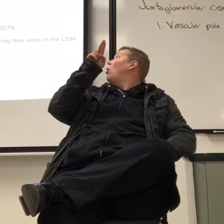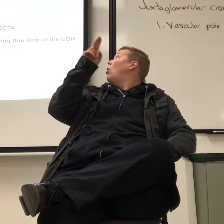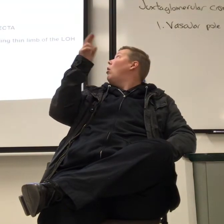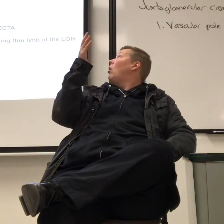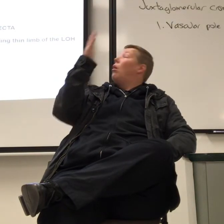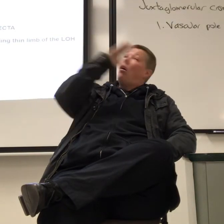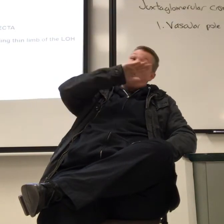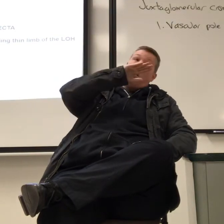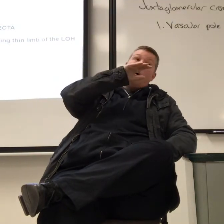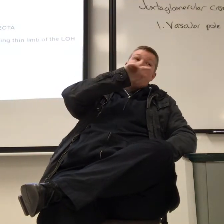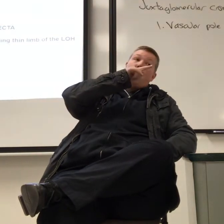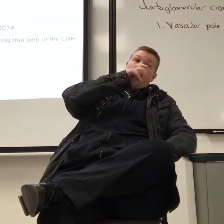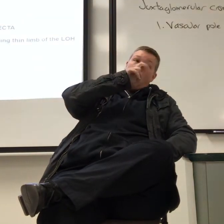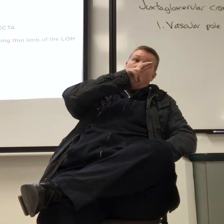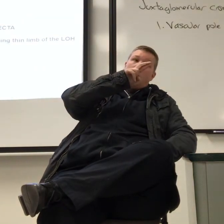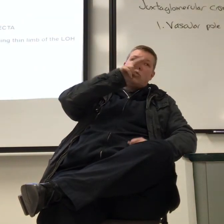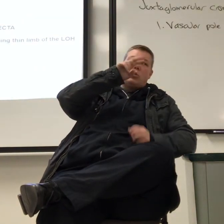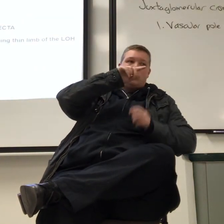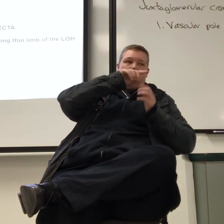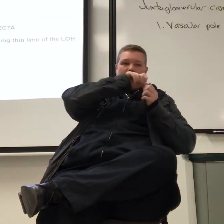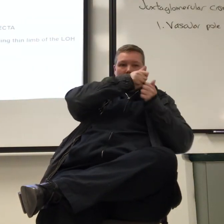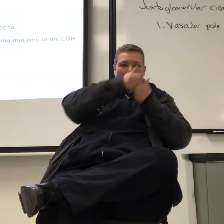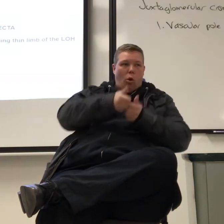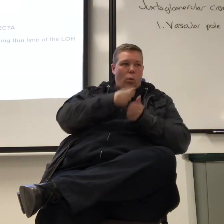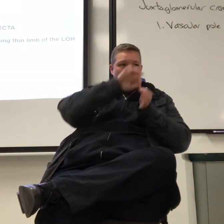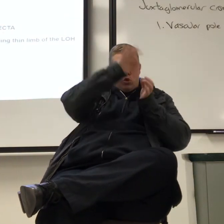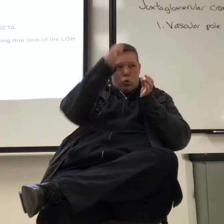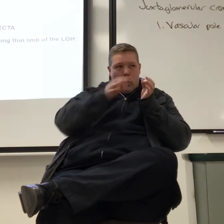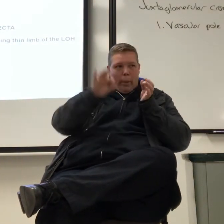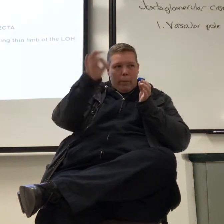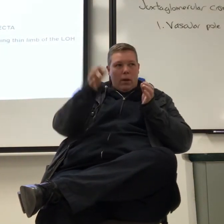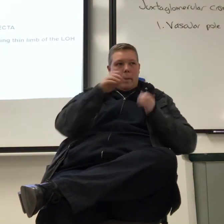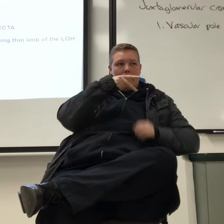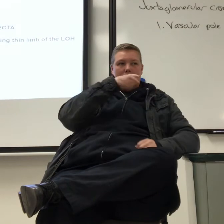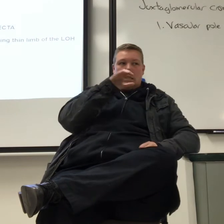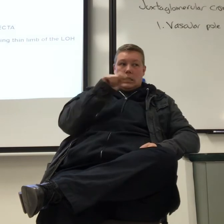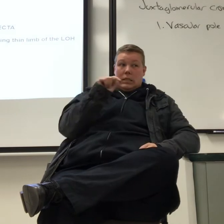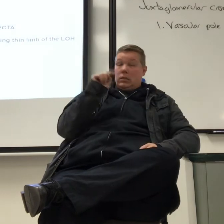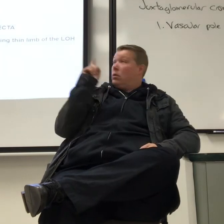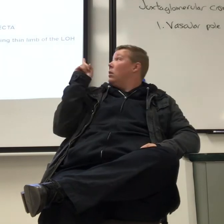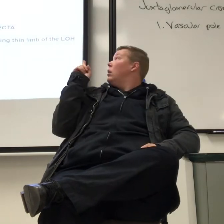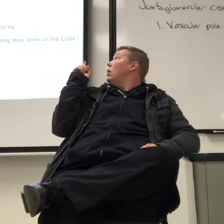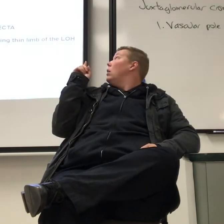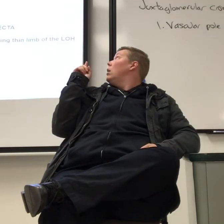tubular pole, and I just follow the tube. PCT.